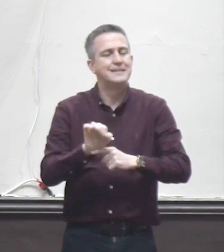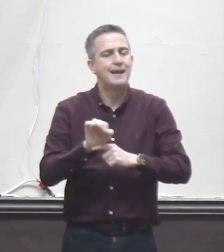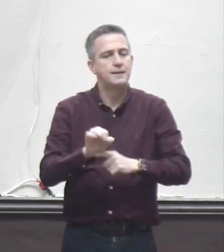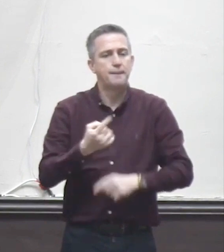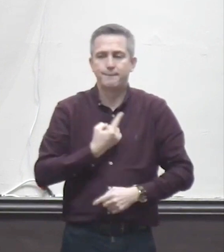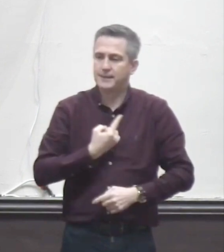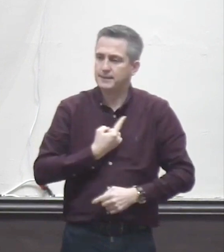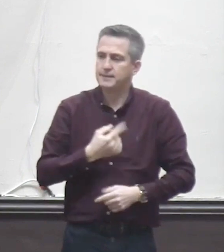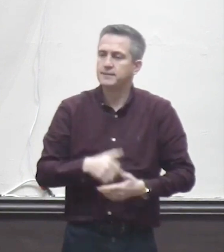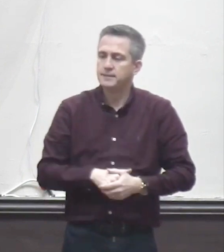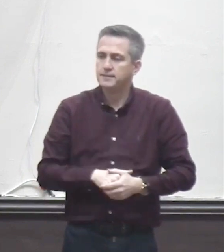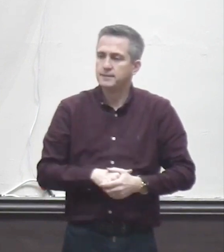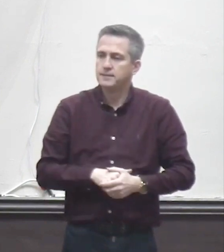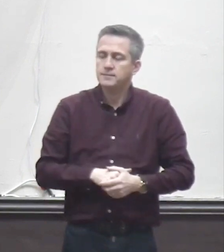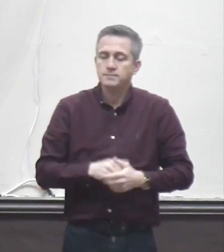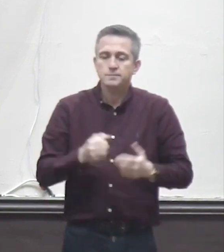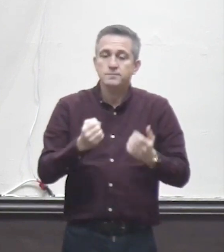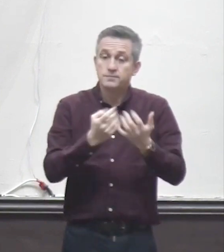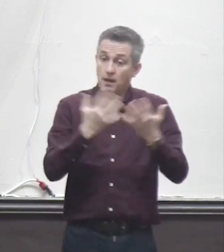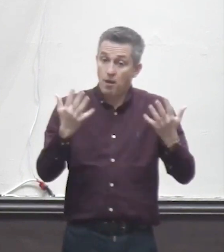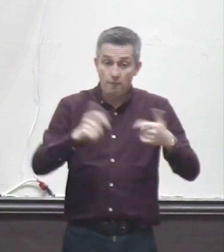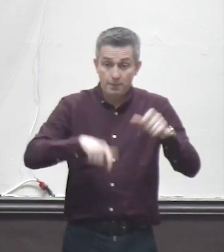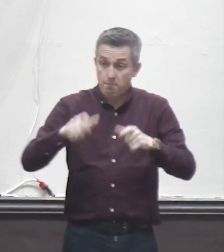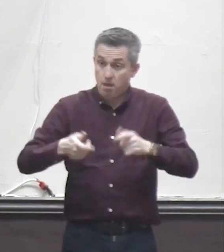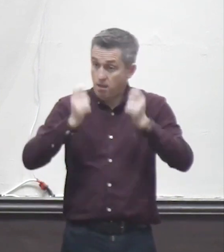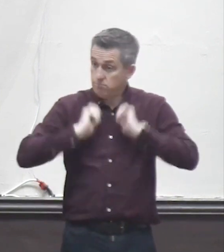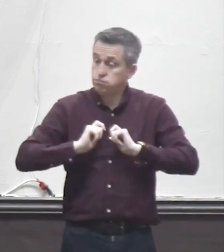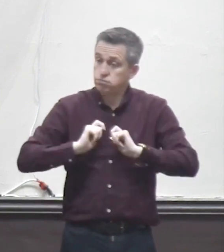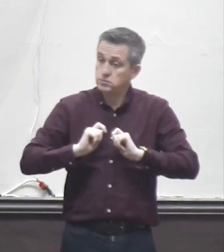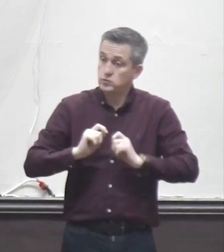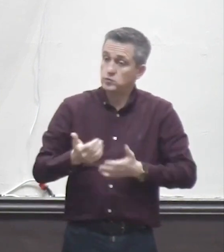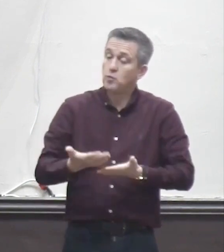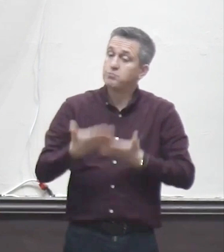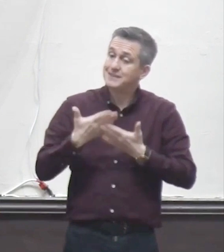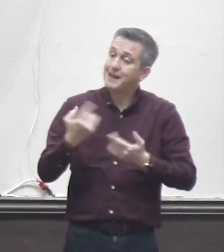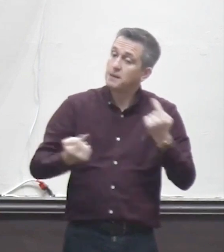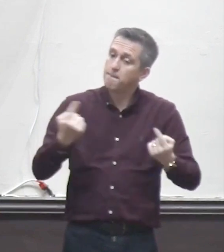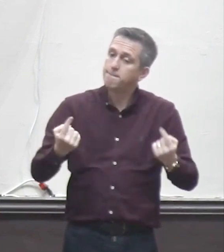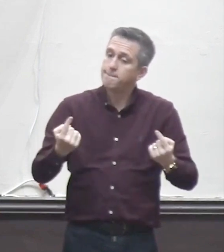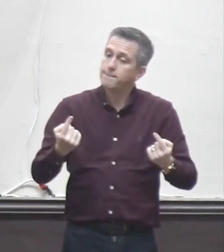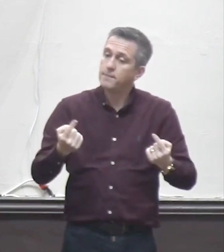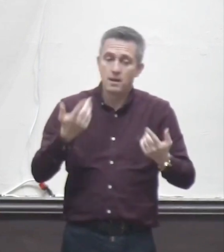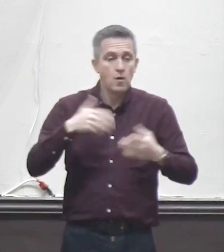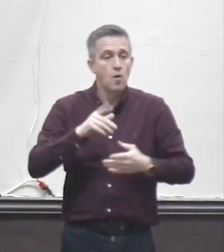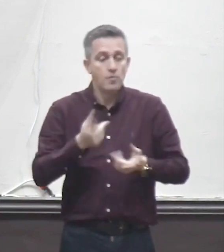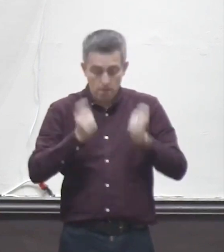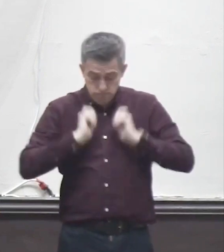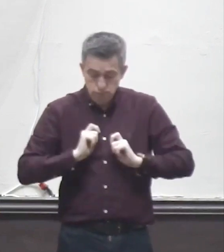a lot of the Muslims actually wear them around their neck. What does it have inside it? The Quran.